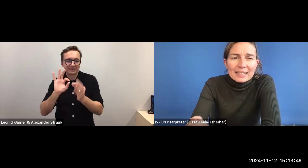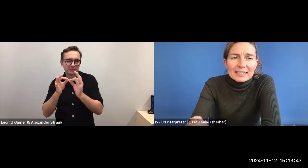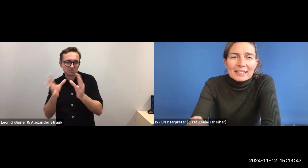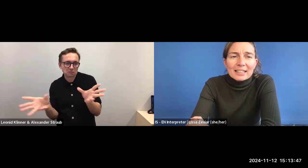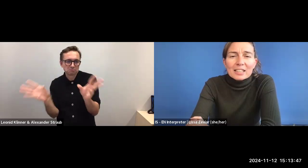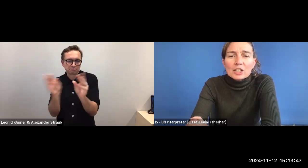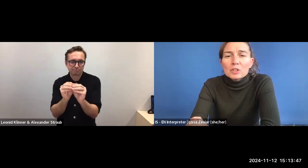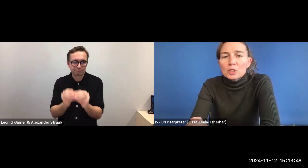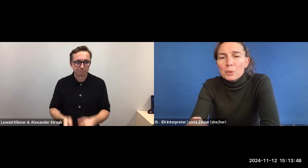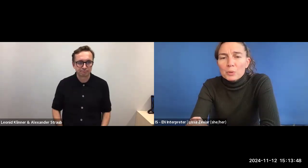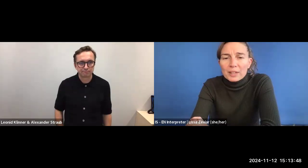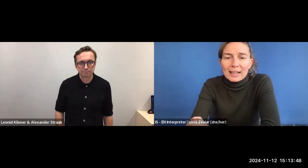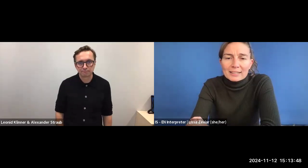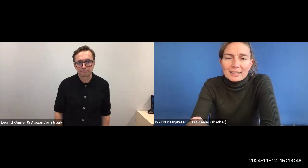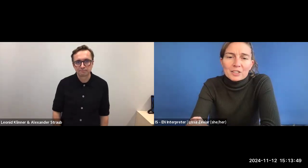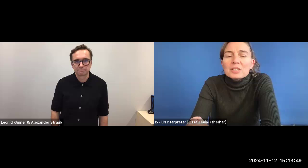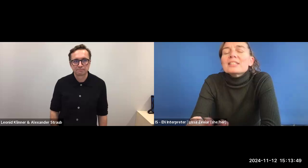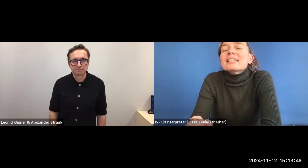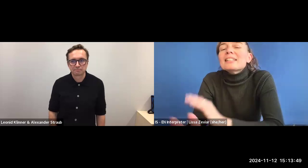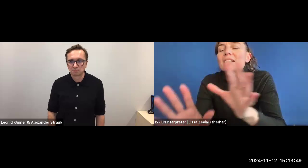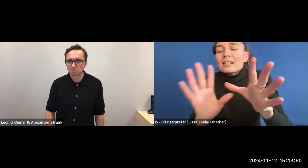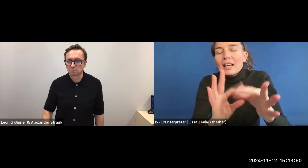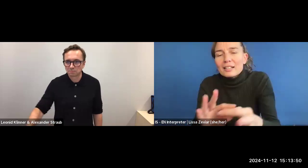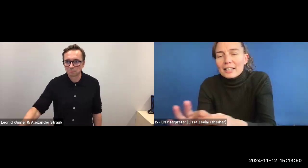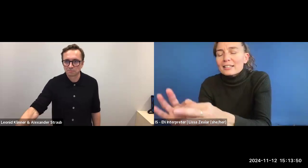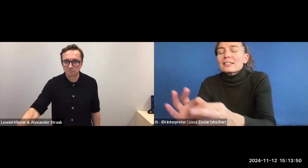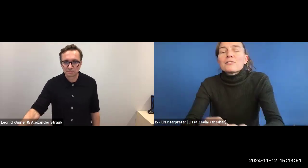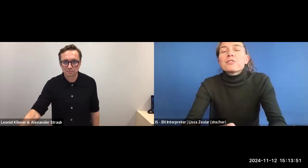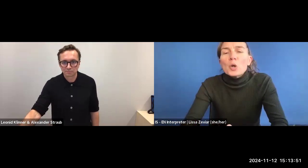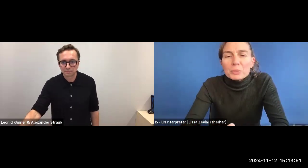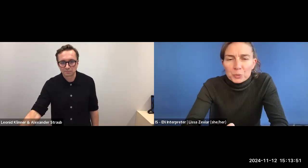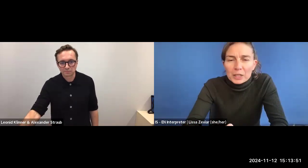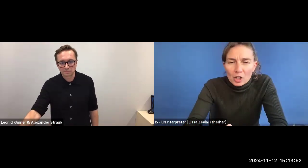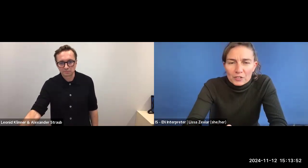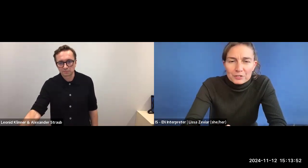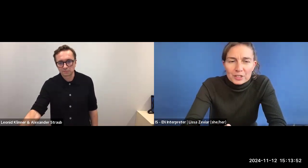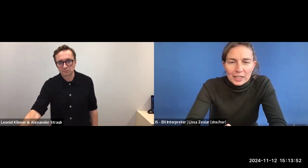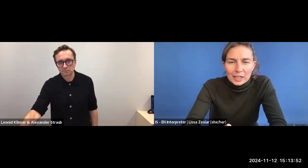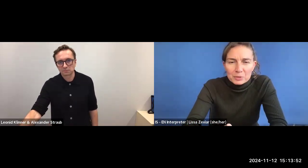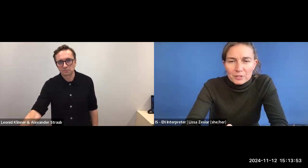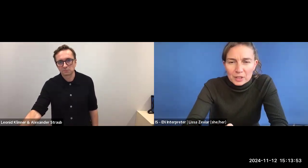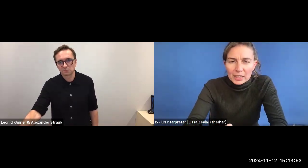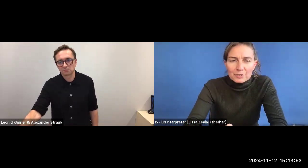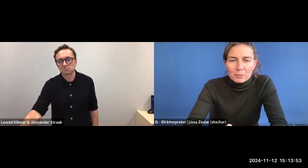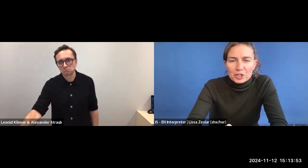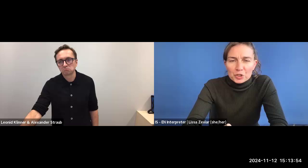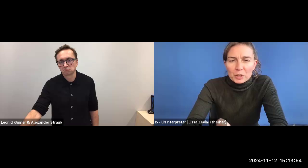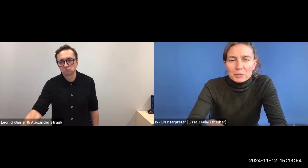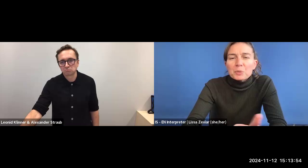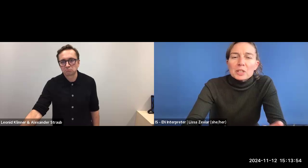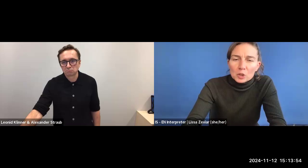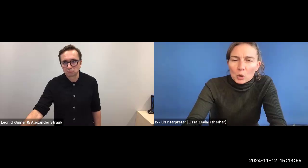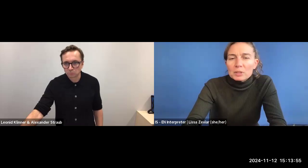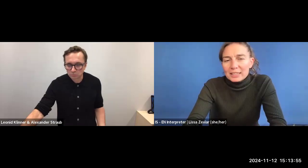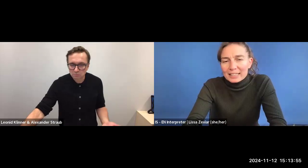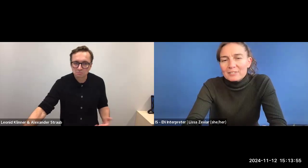And what was nice is that they could look both at, you could see a nice flow between all of the different types of information there